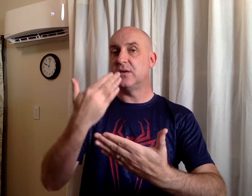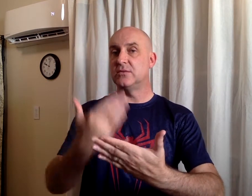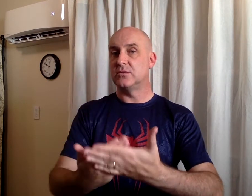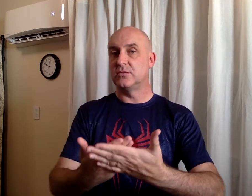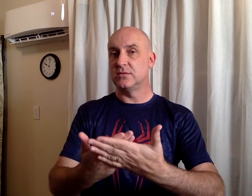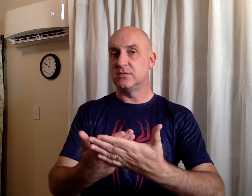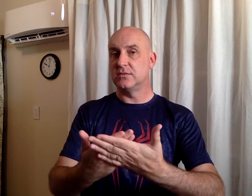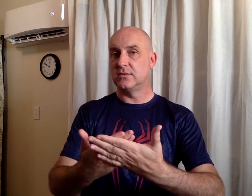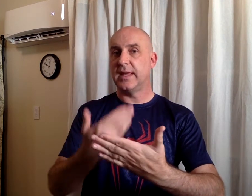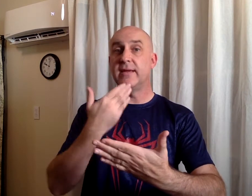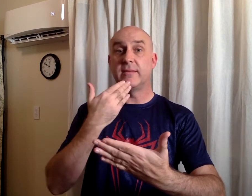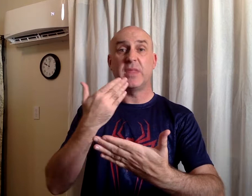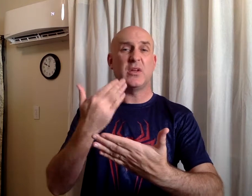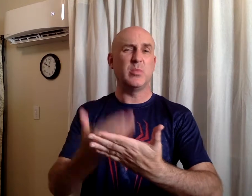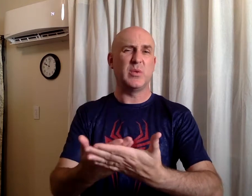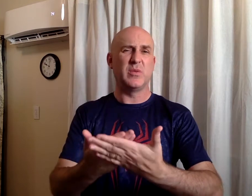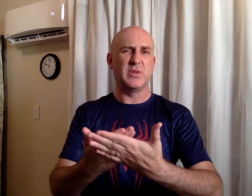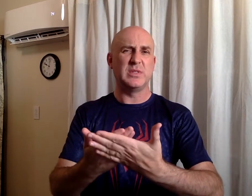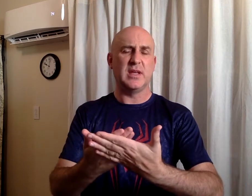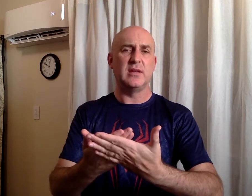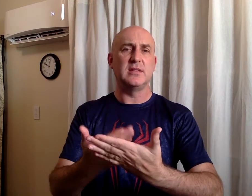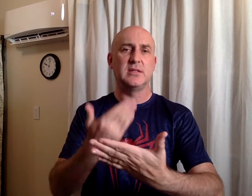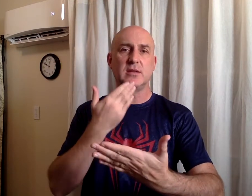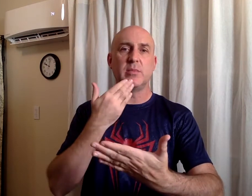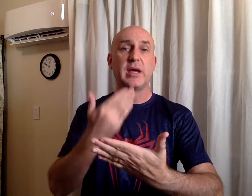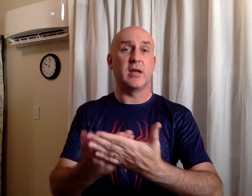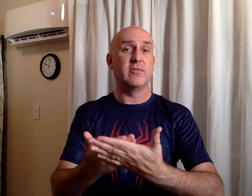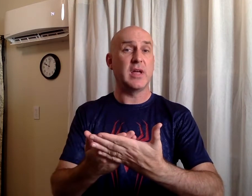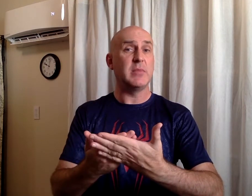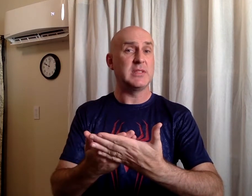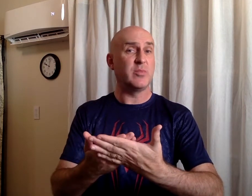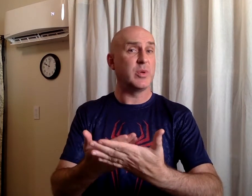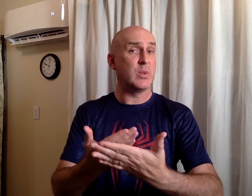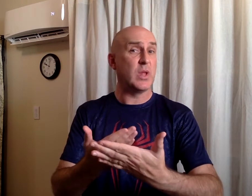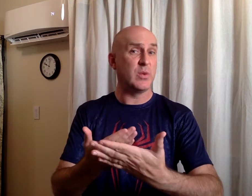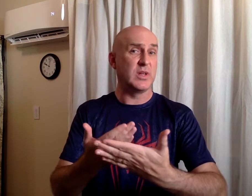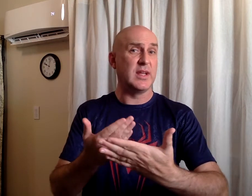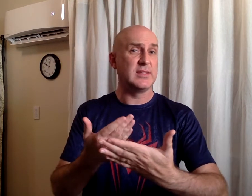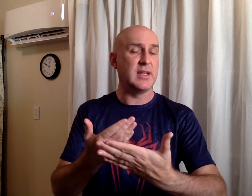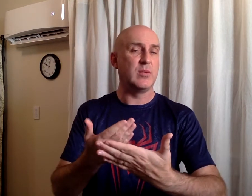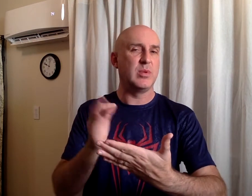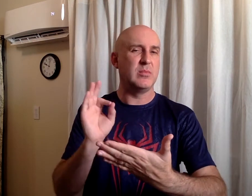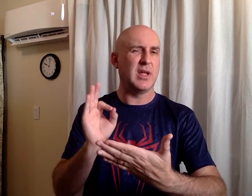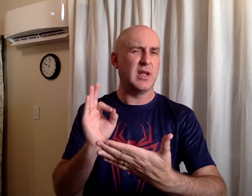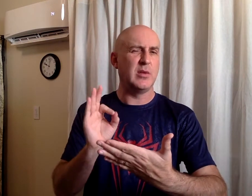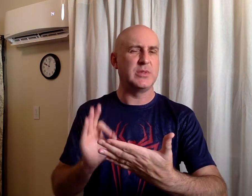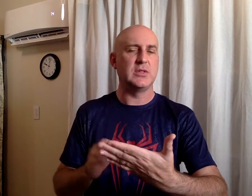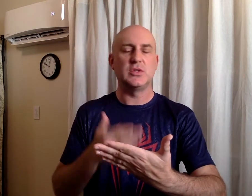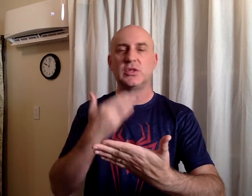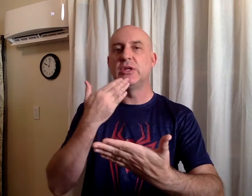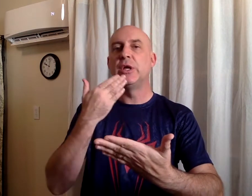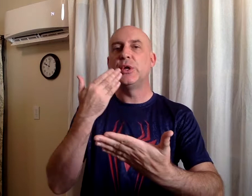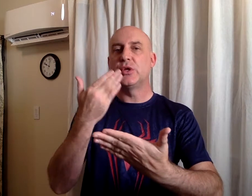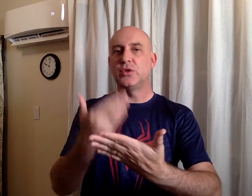out. That could be a review sign. I need to go back. I've got myself pretty well organized now, but I'm not 100% sure.